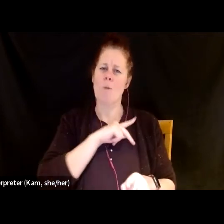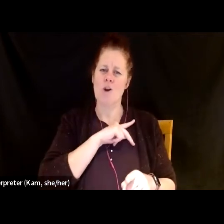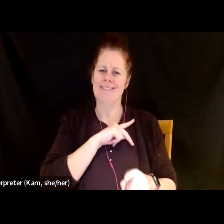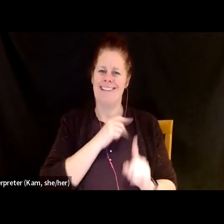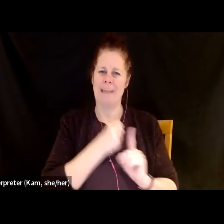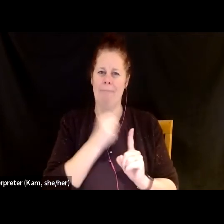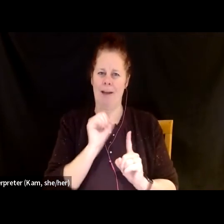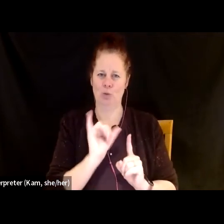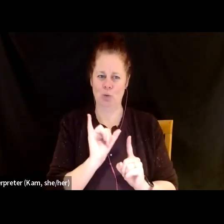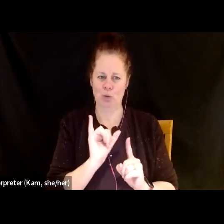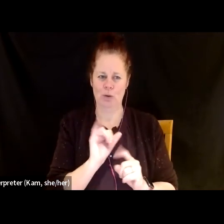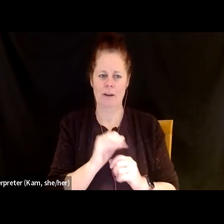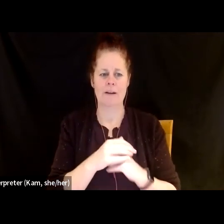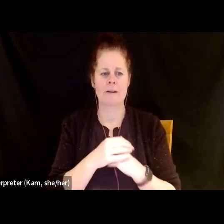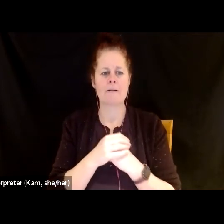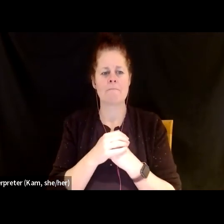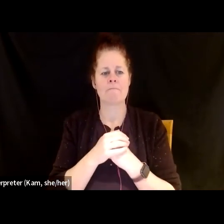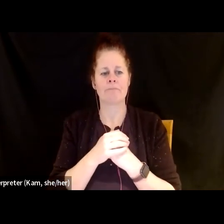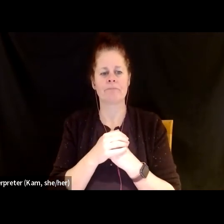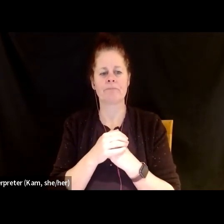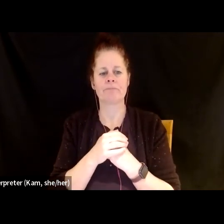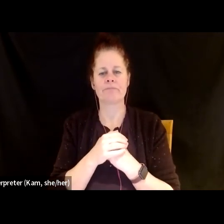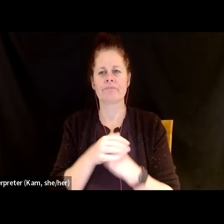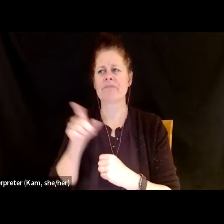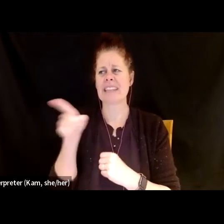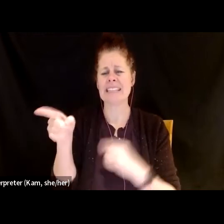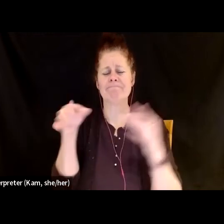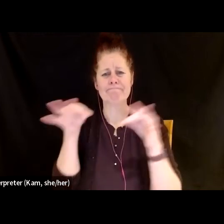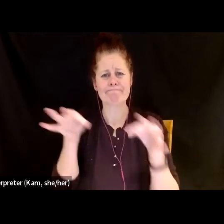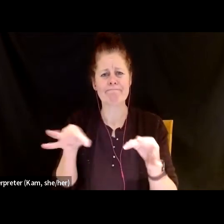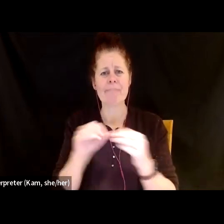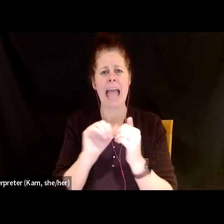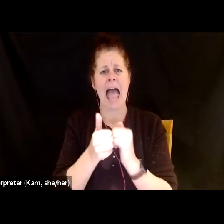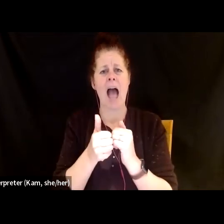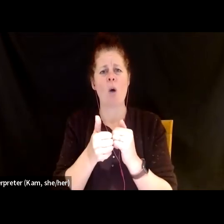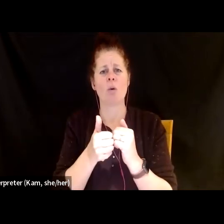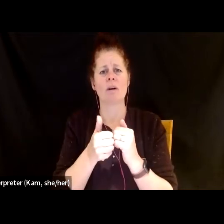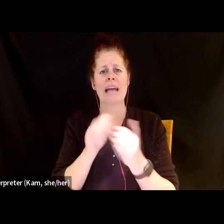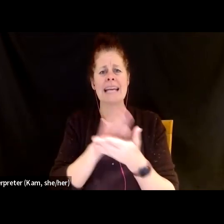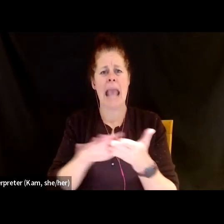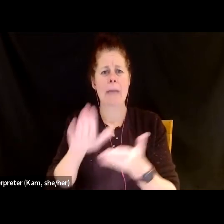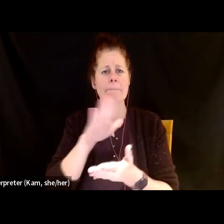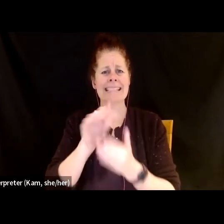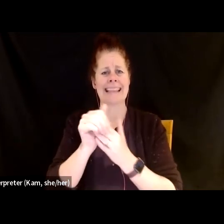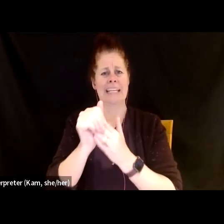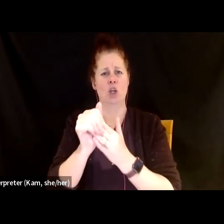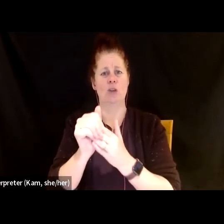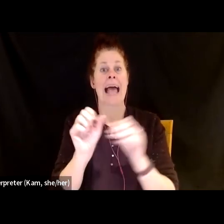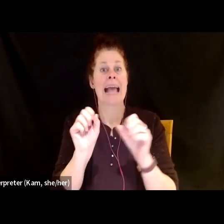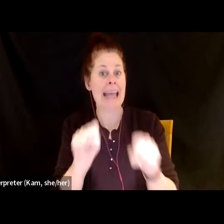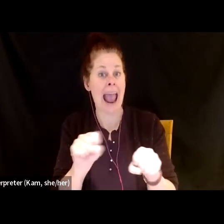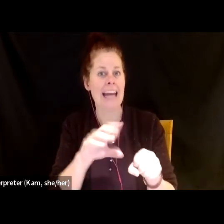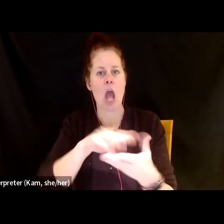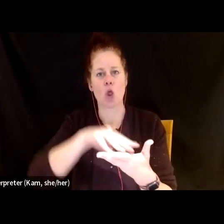Dugas talked a lot about how campus leaders can and must learn transformative